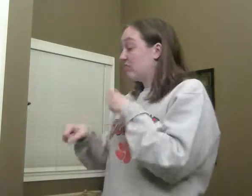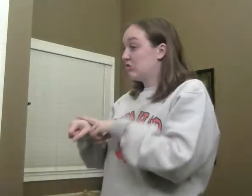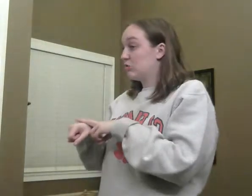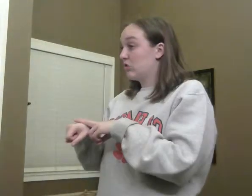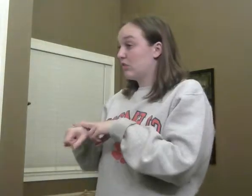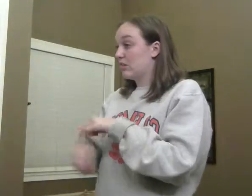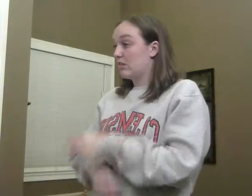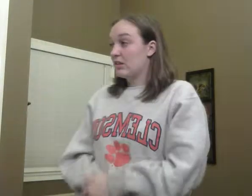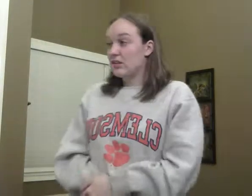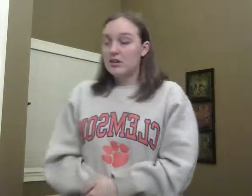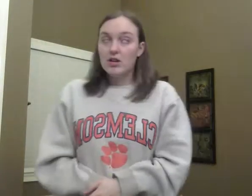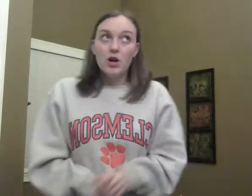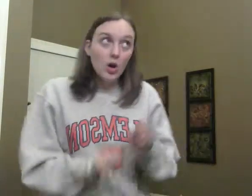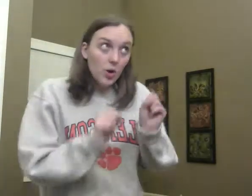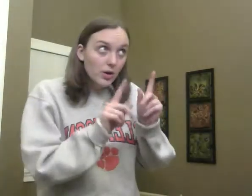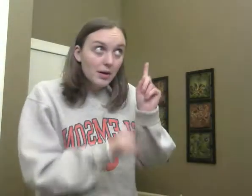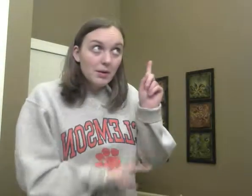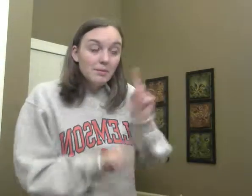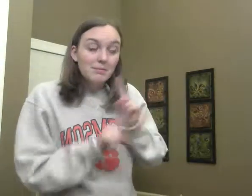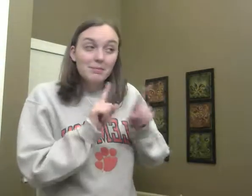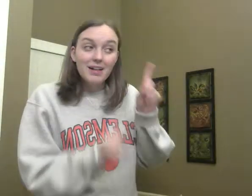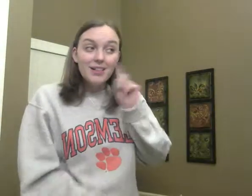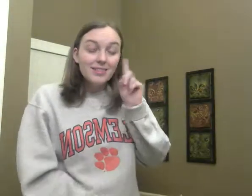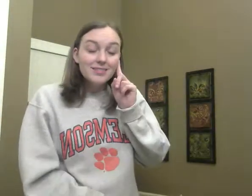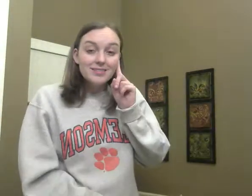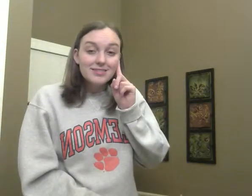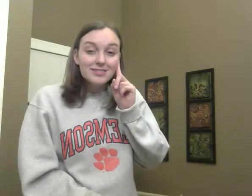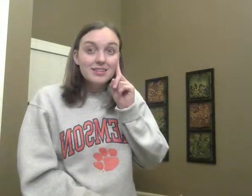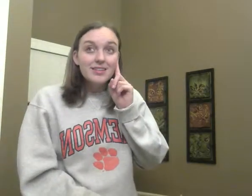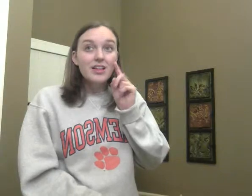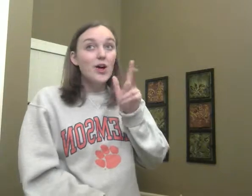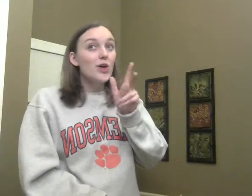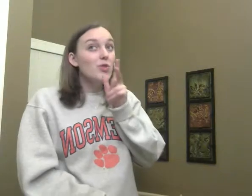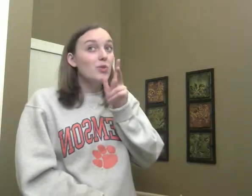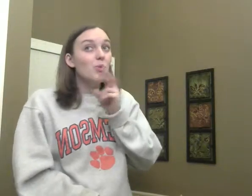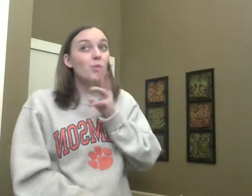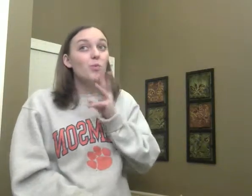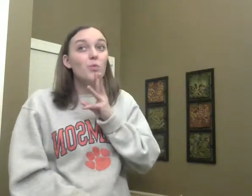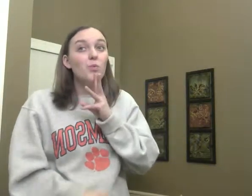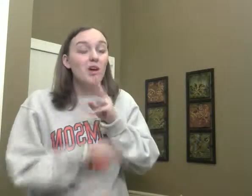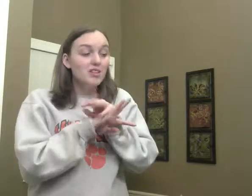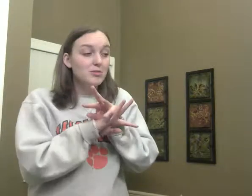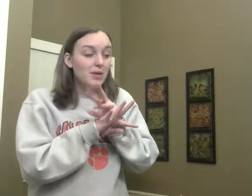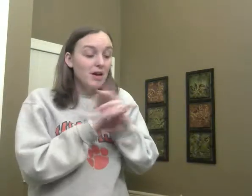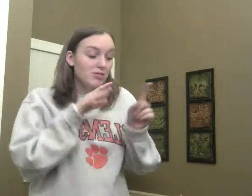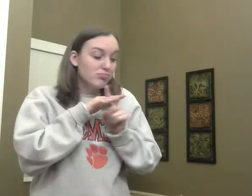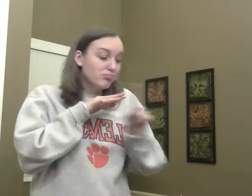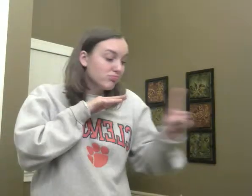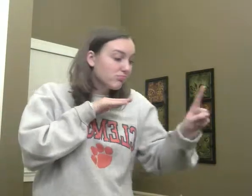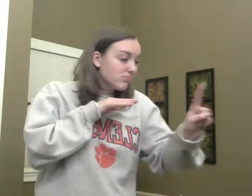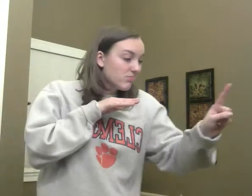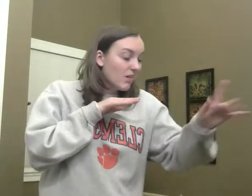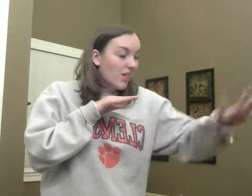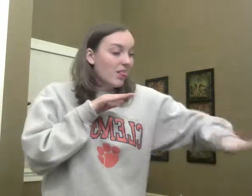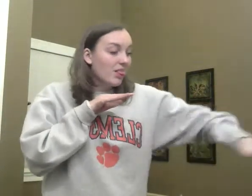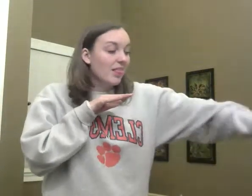to it one more time. In fact, water striders only go inland when rain or strong wind forces them off the